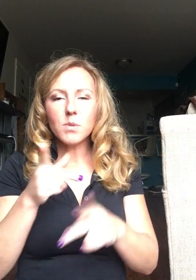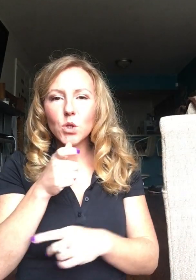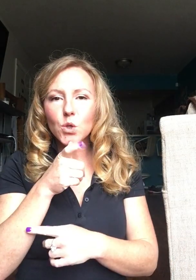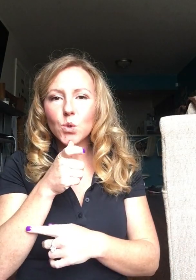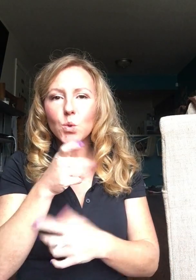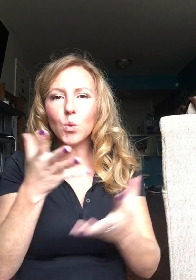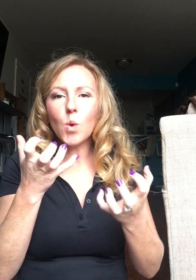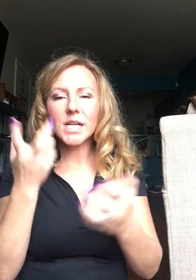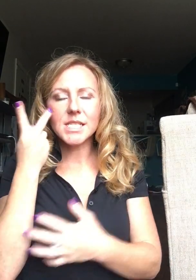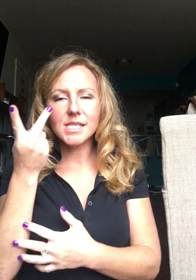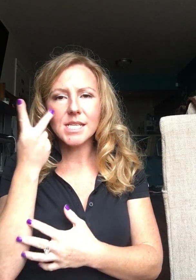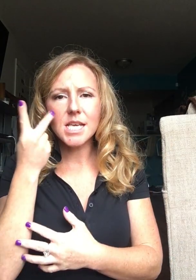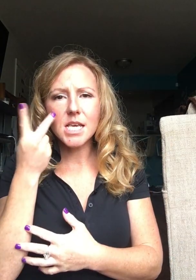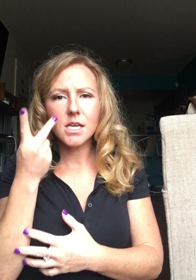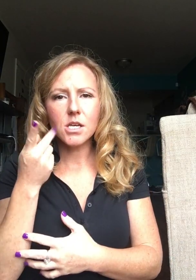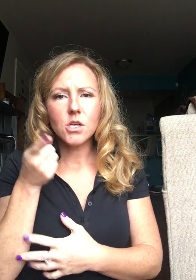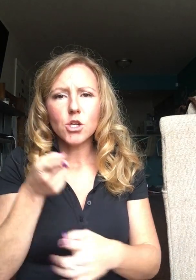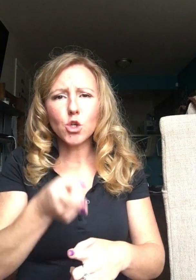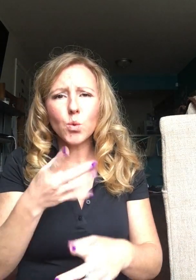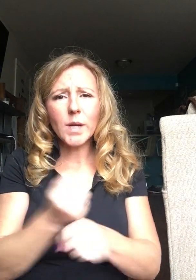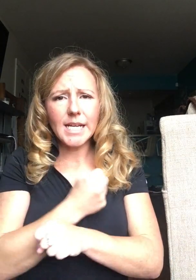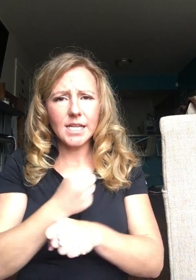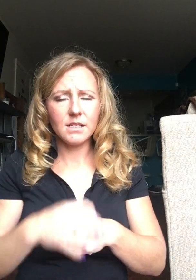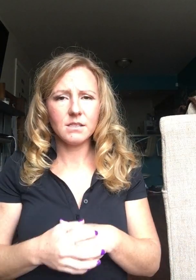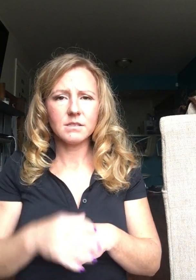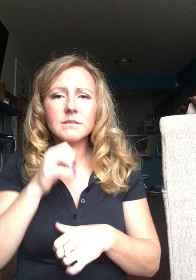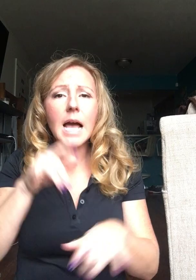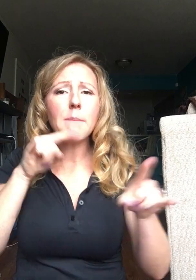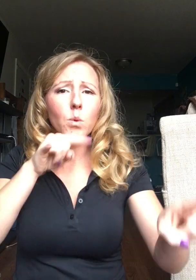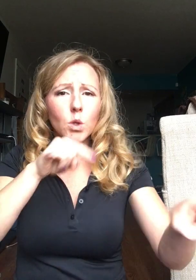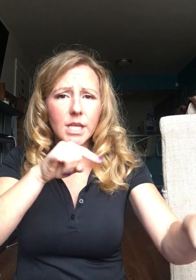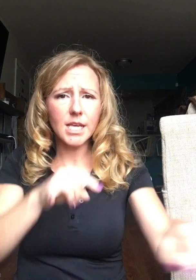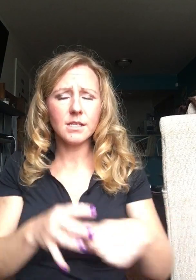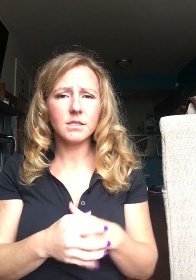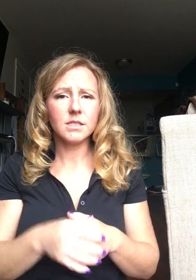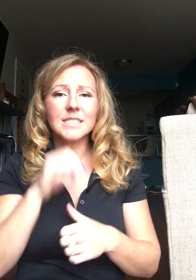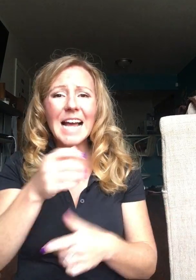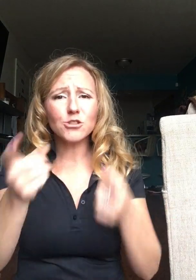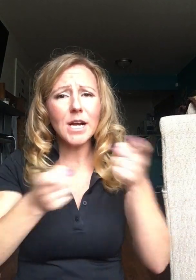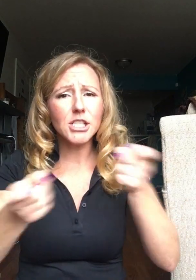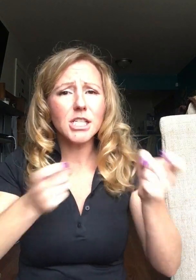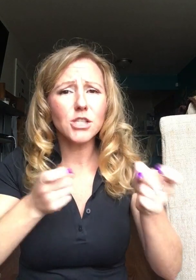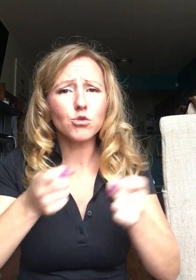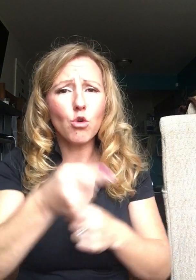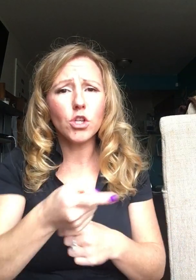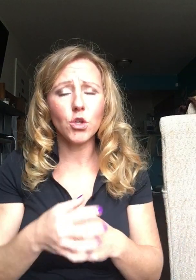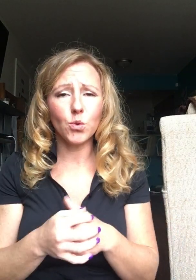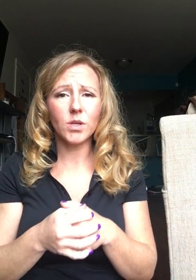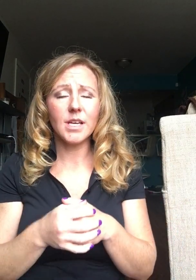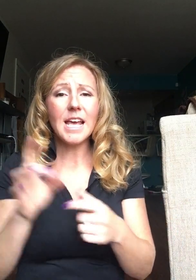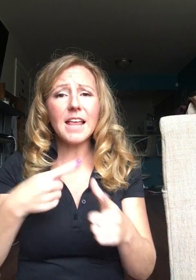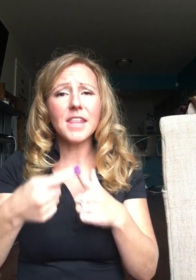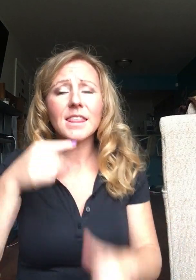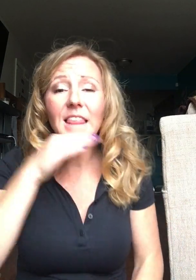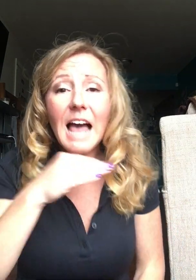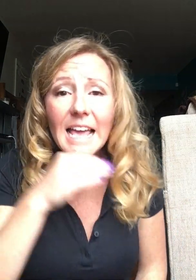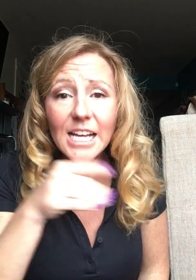People who want to see you winning, not bullying, not trying to control you, and then lie on